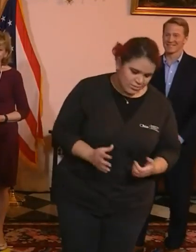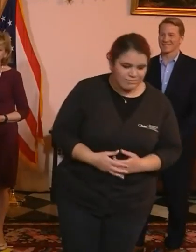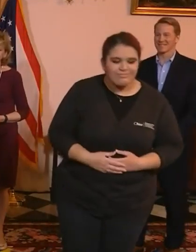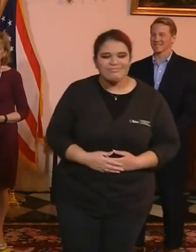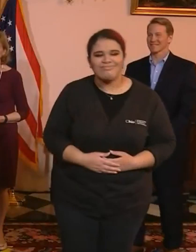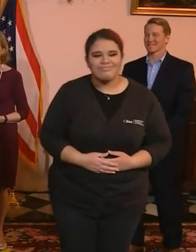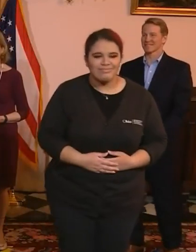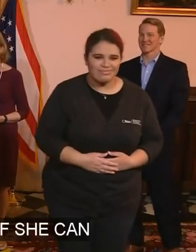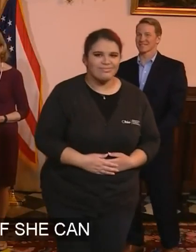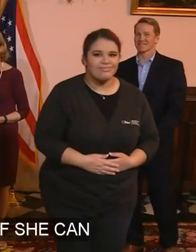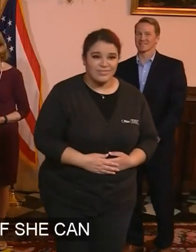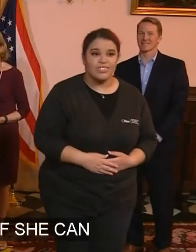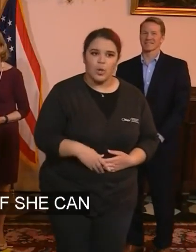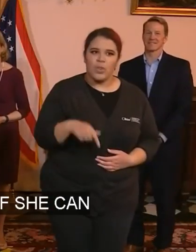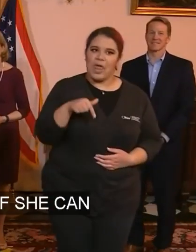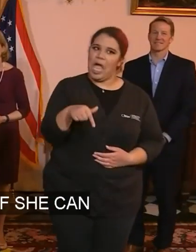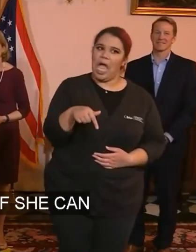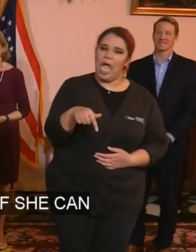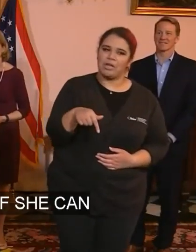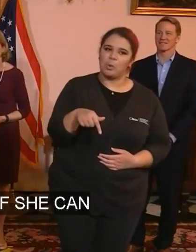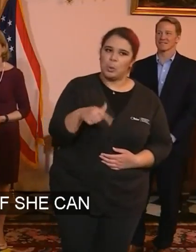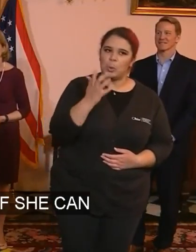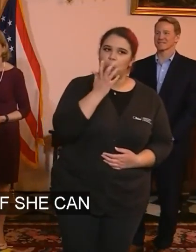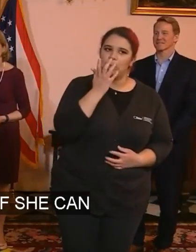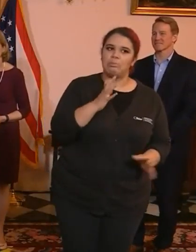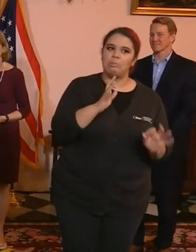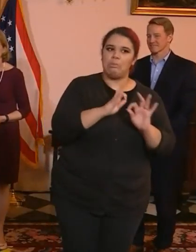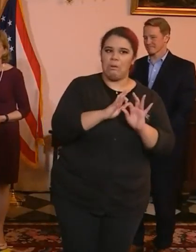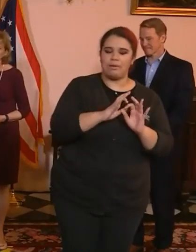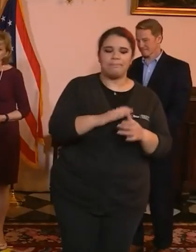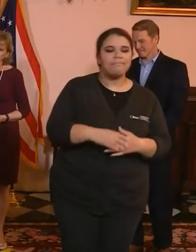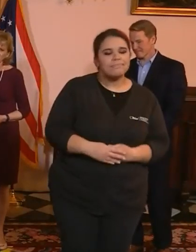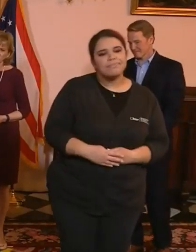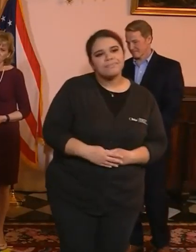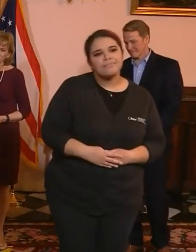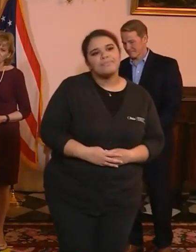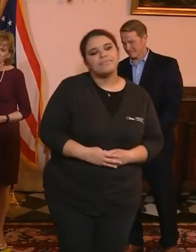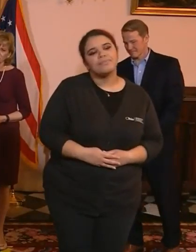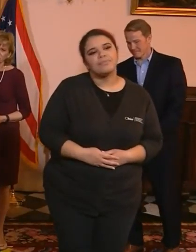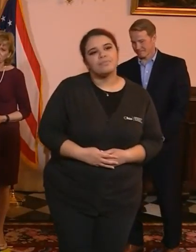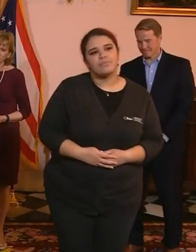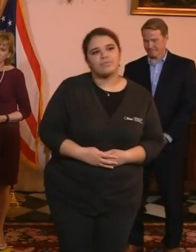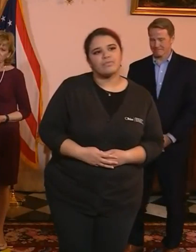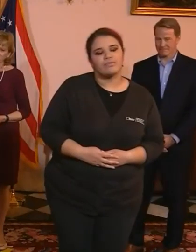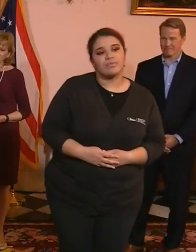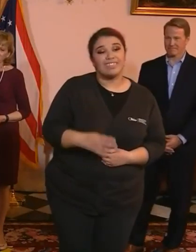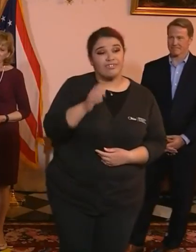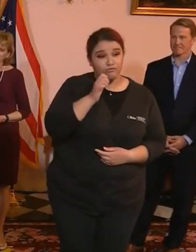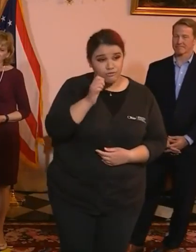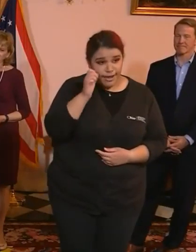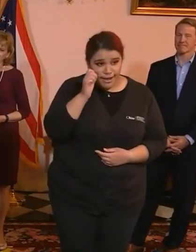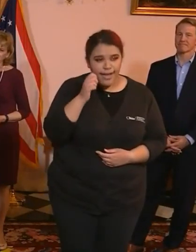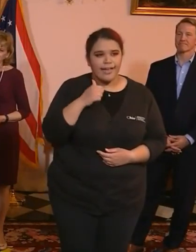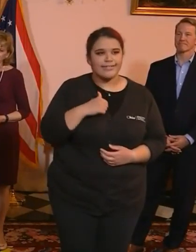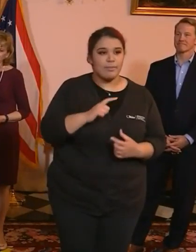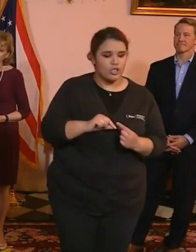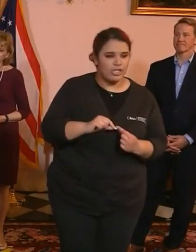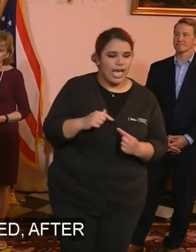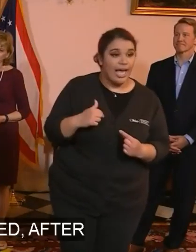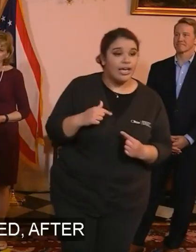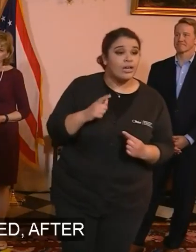very, very important. I think that, as I mentioned the other day, though, after we get through this, and we'll